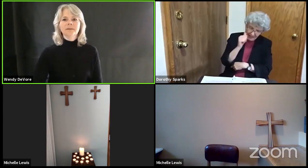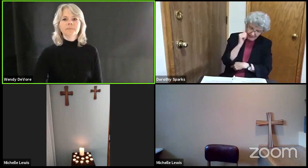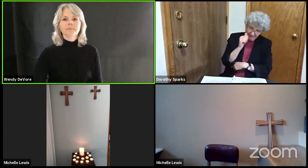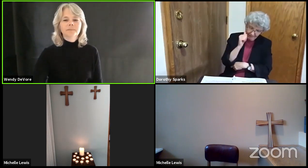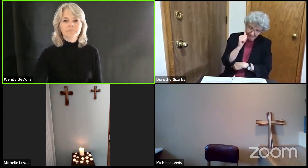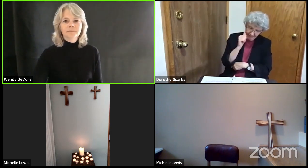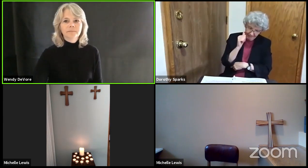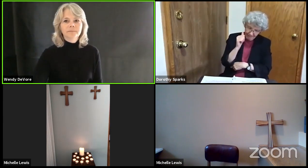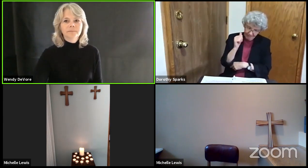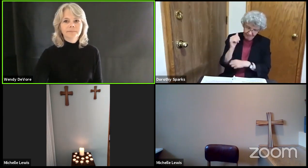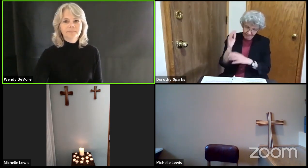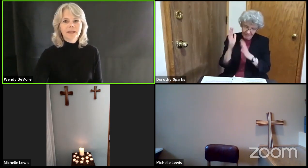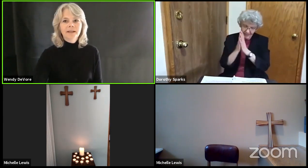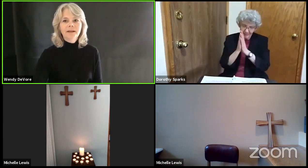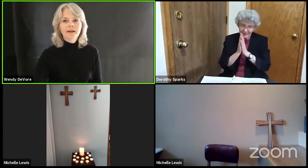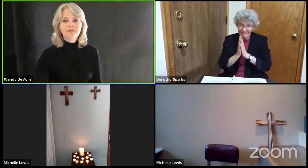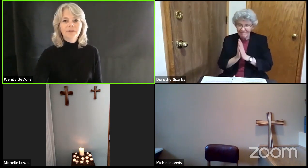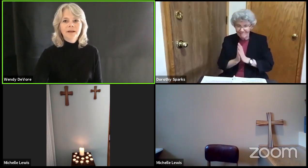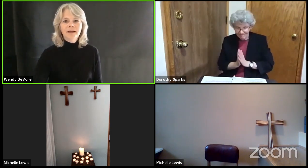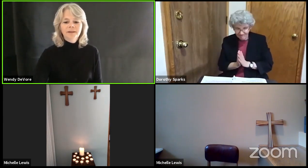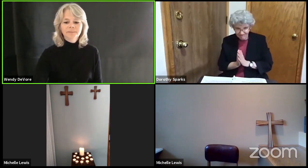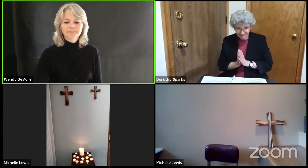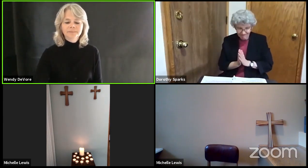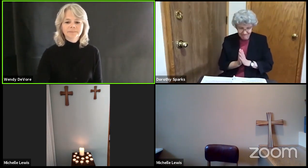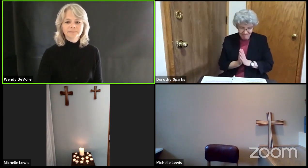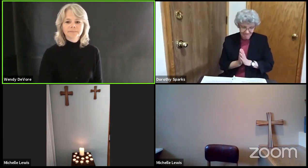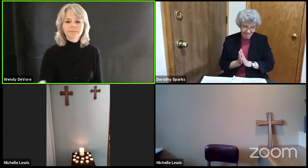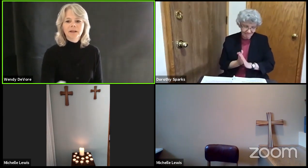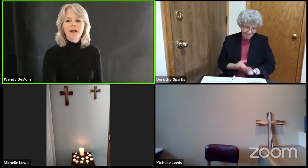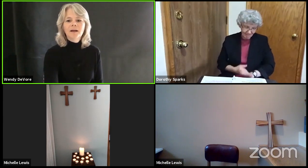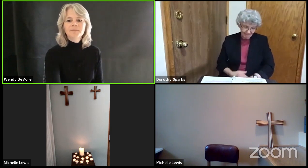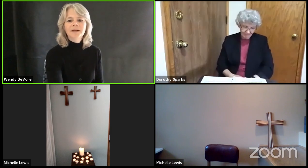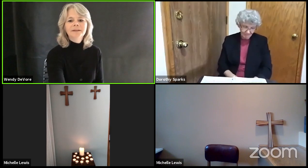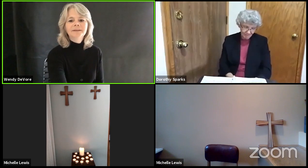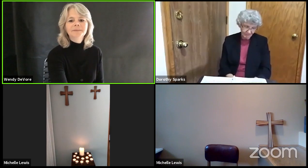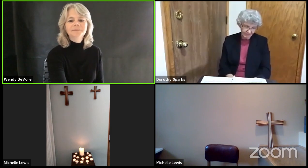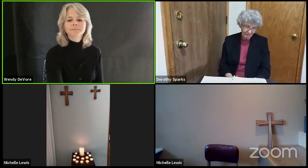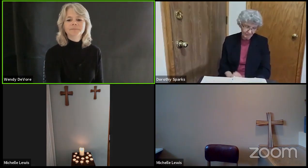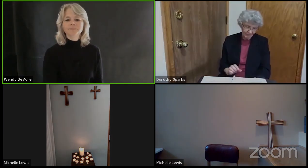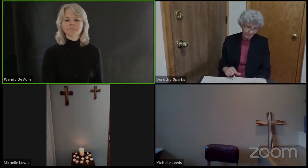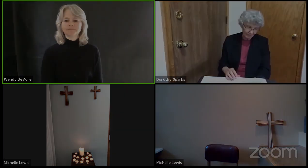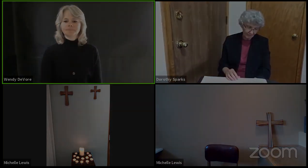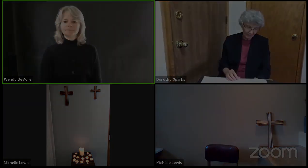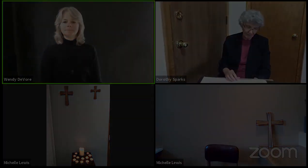Today and every day. Amen.